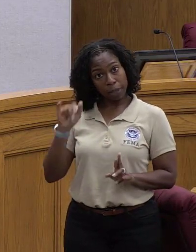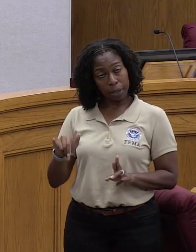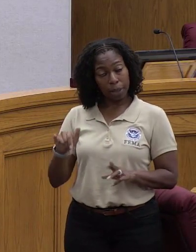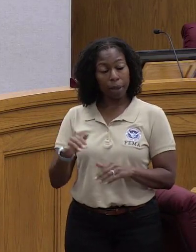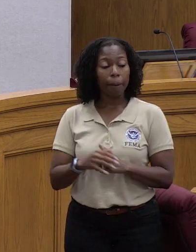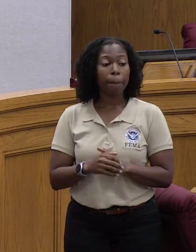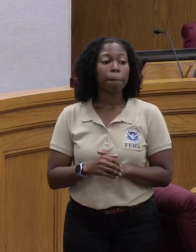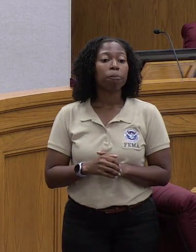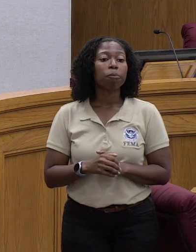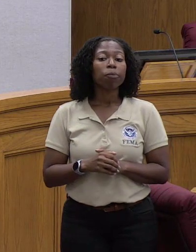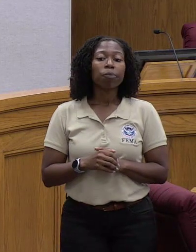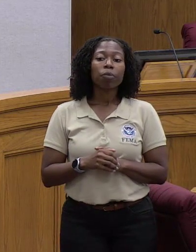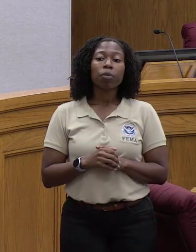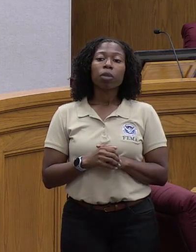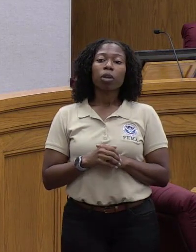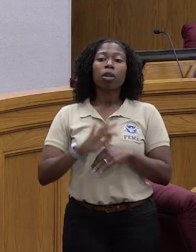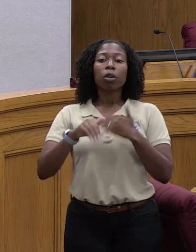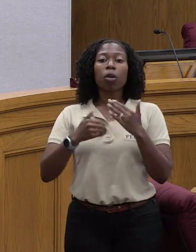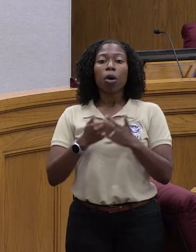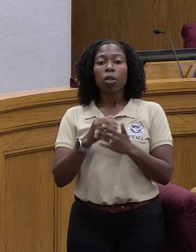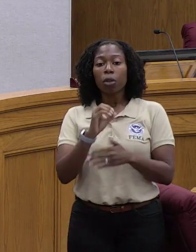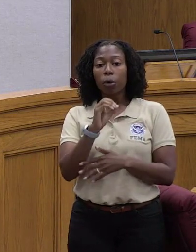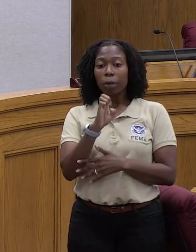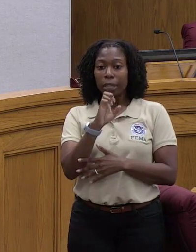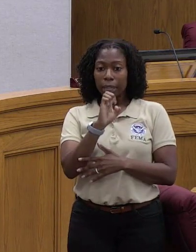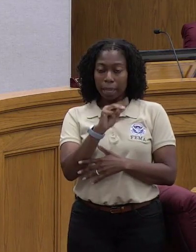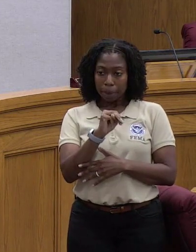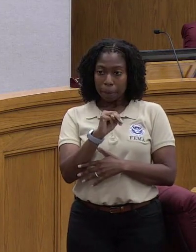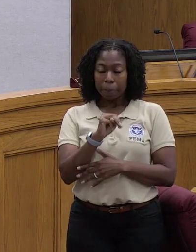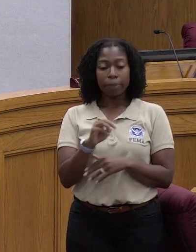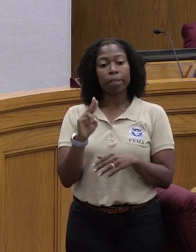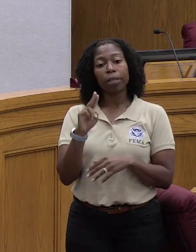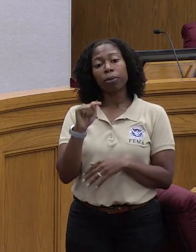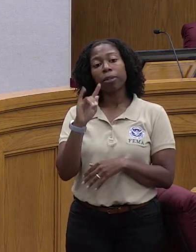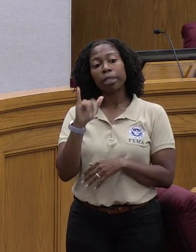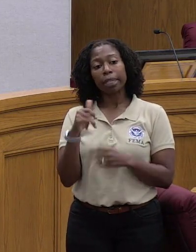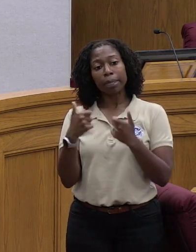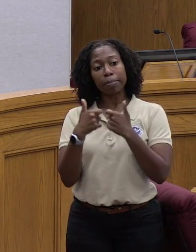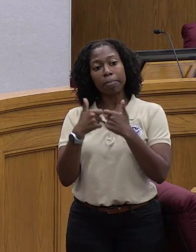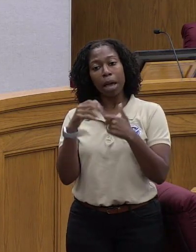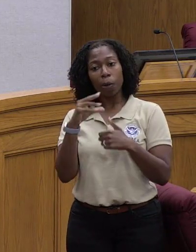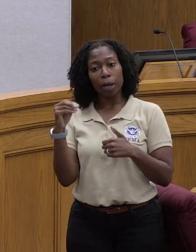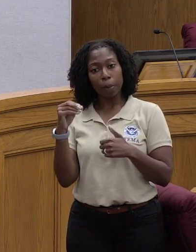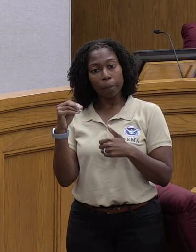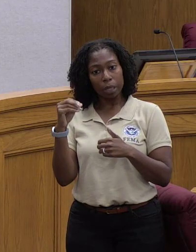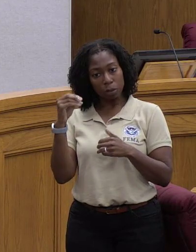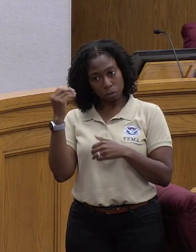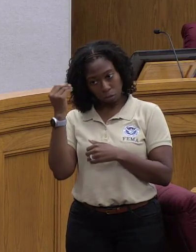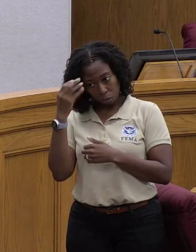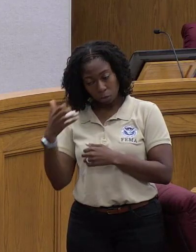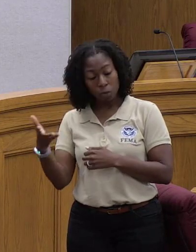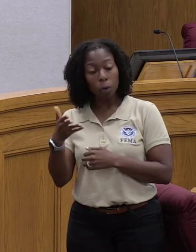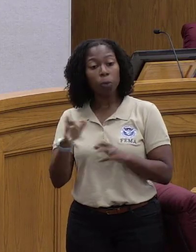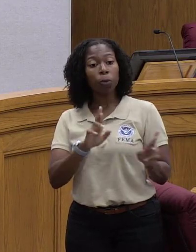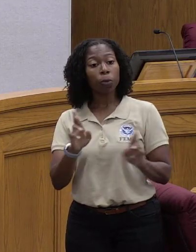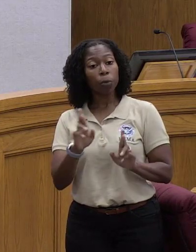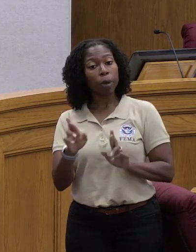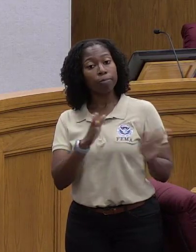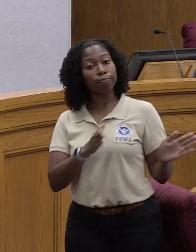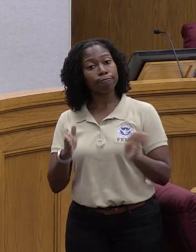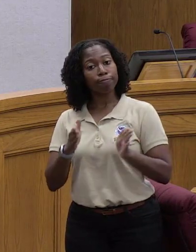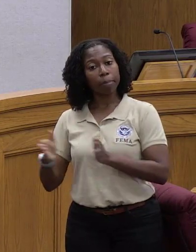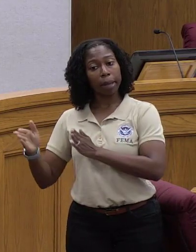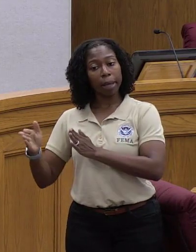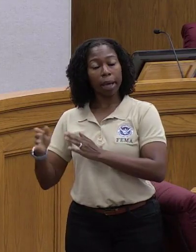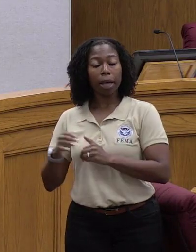proactively engaged the relevant OEMs and utility power companies to ensure coordination. And in conclusion, I want to reiterate that we are